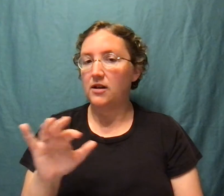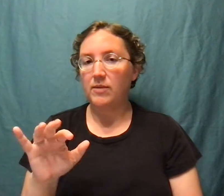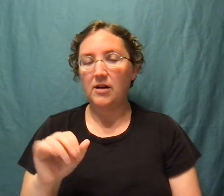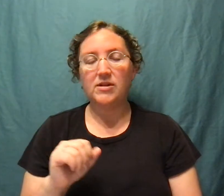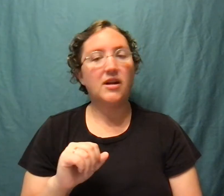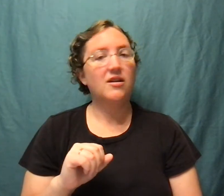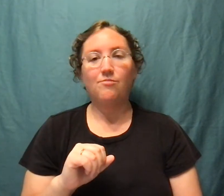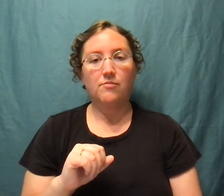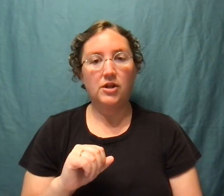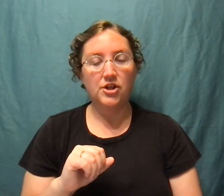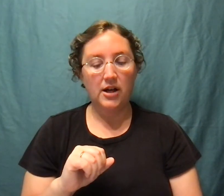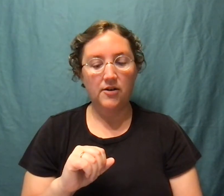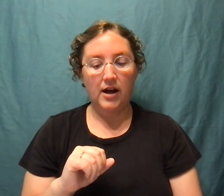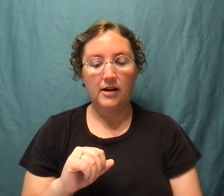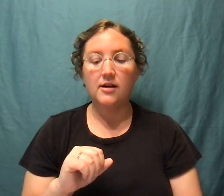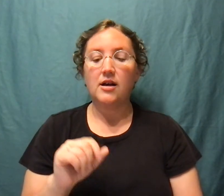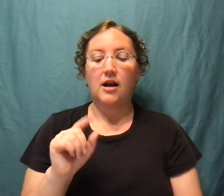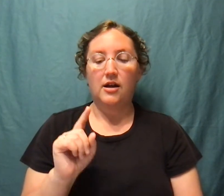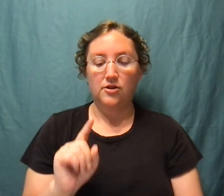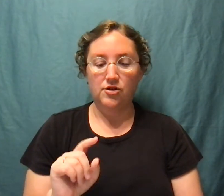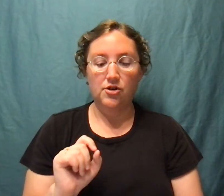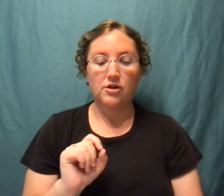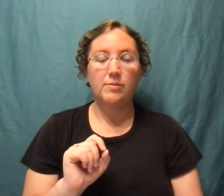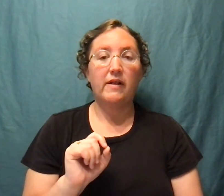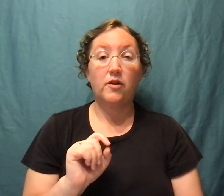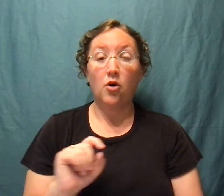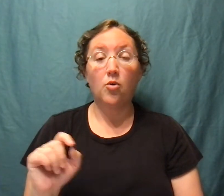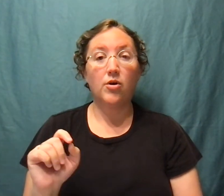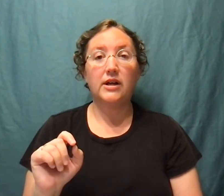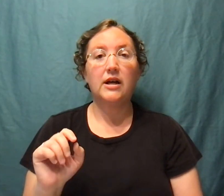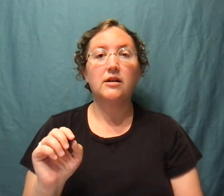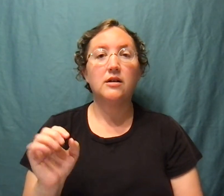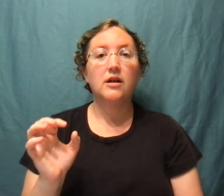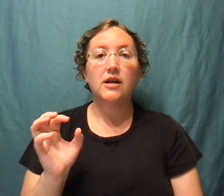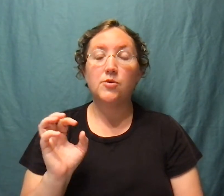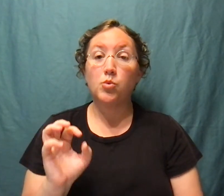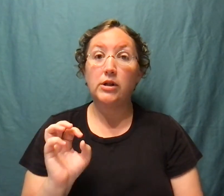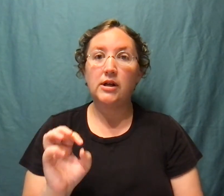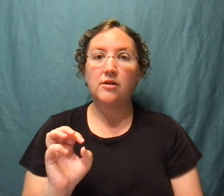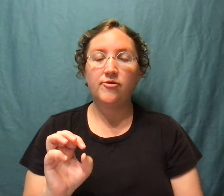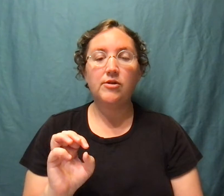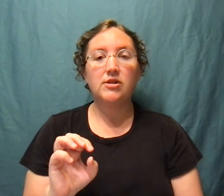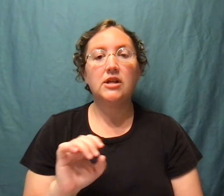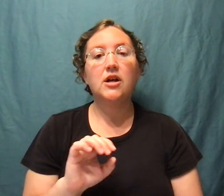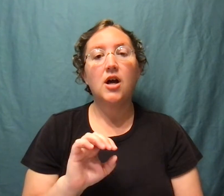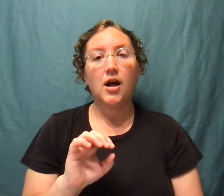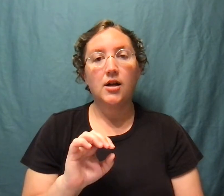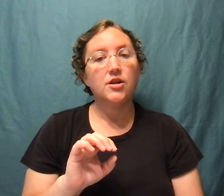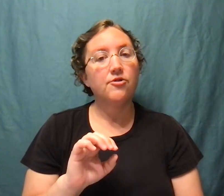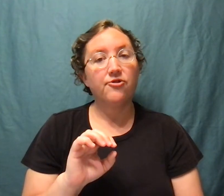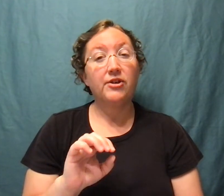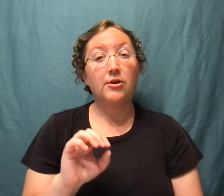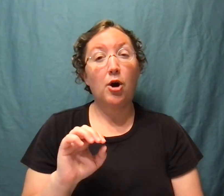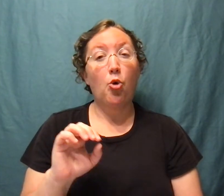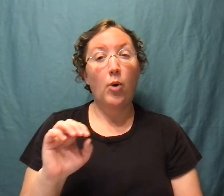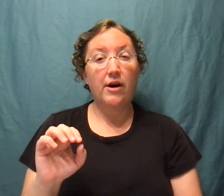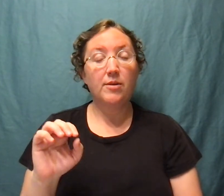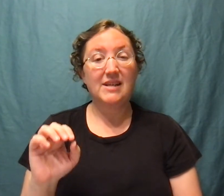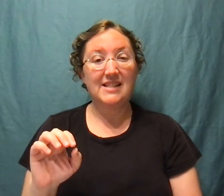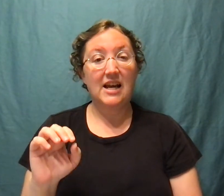make a mistake, you shake your head and you start spelling the whole word again. It's really confusing to figure out where the mistake